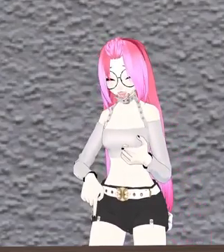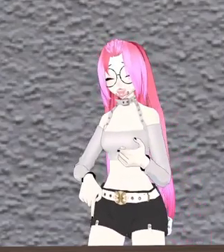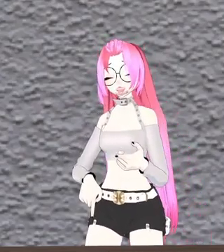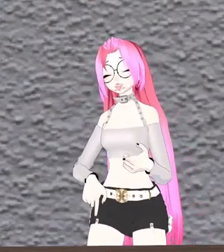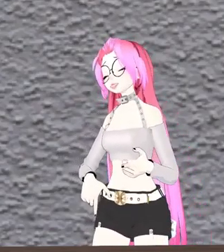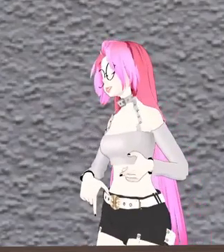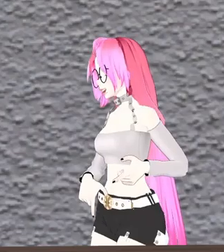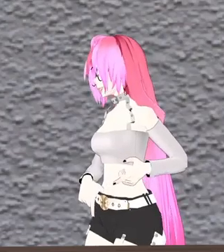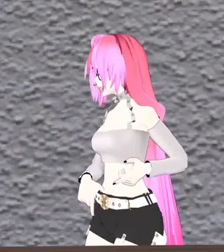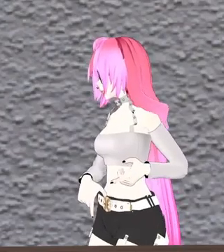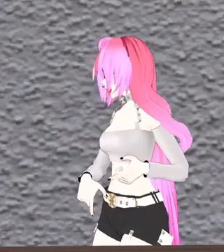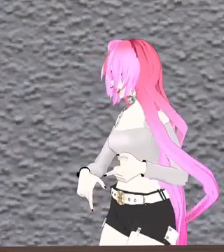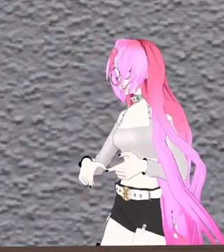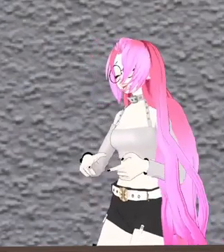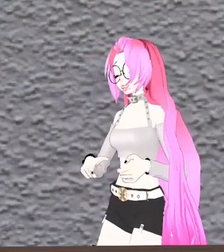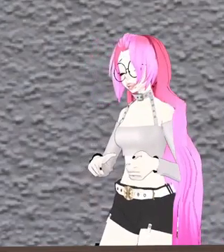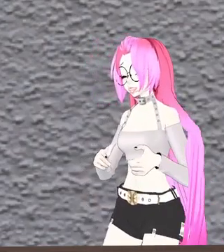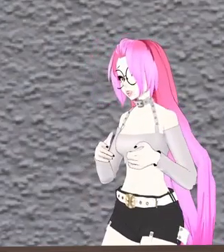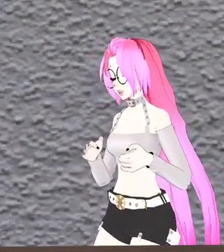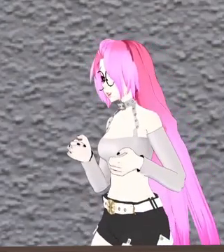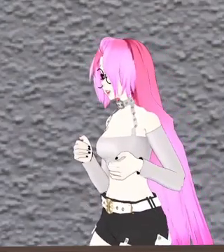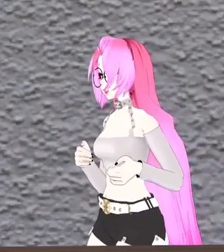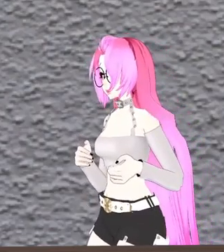game. How many name signs can you get?